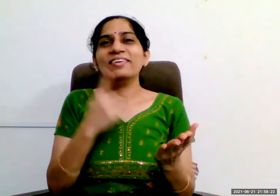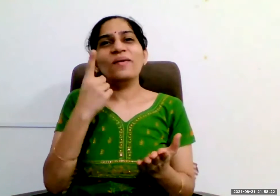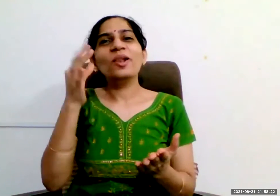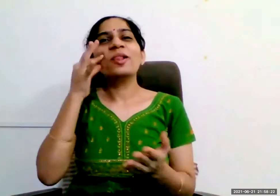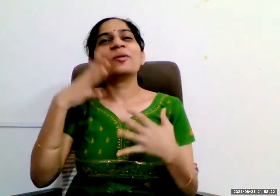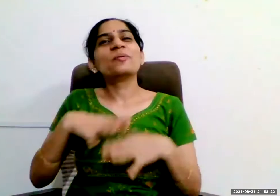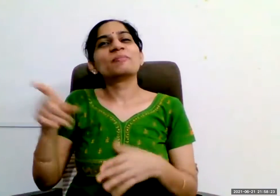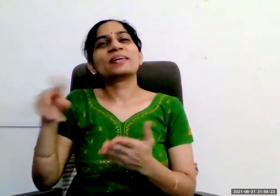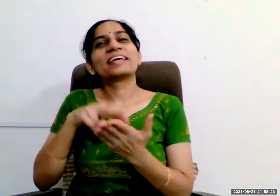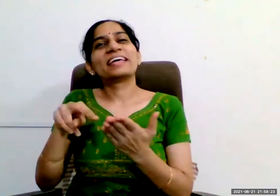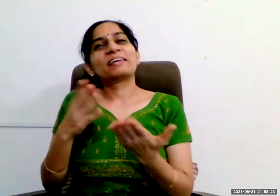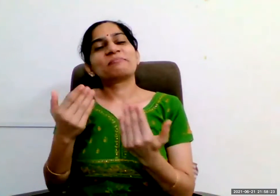But one thing that we must